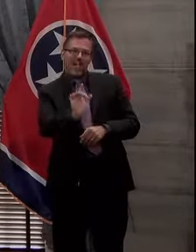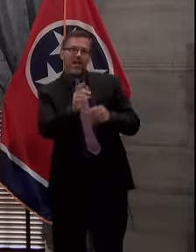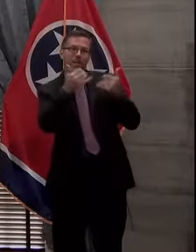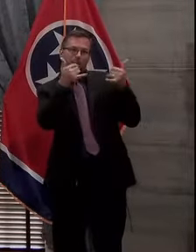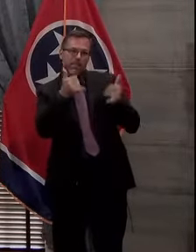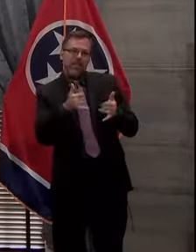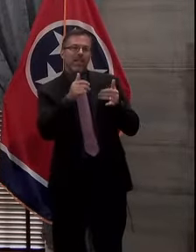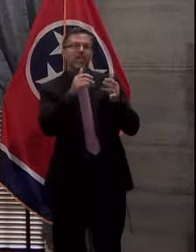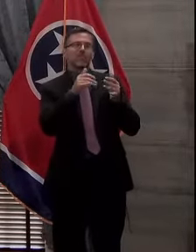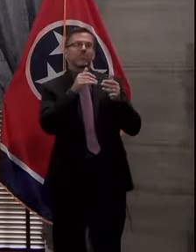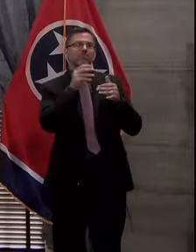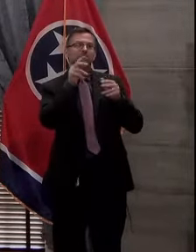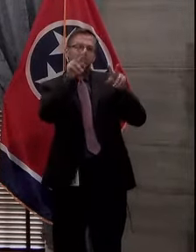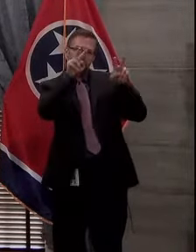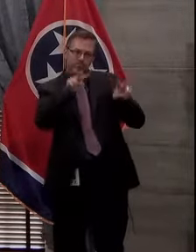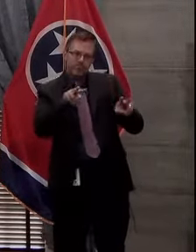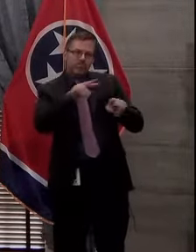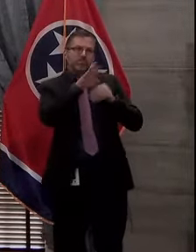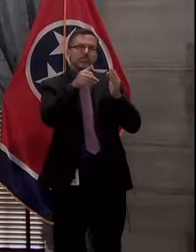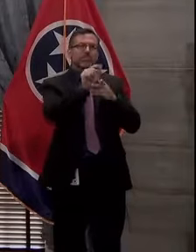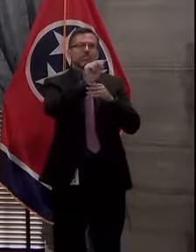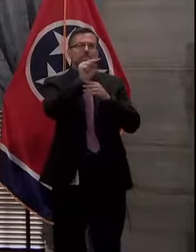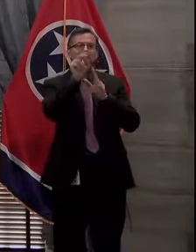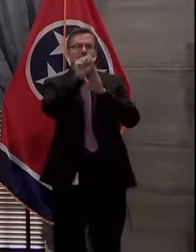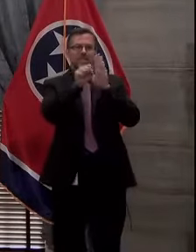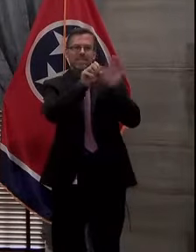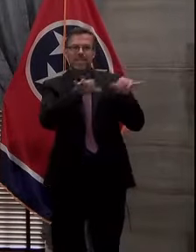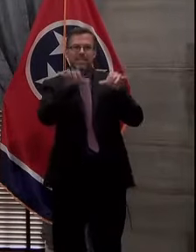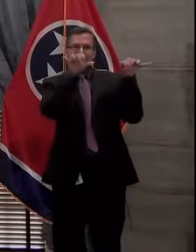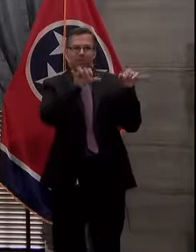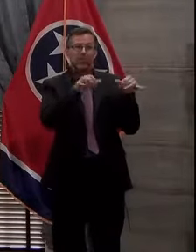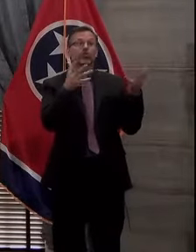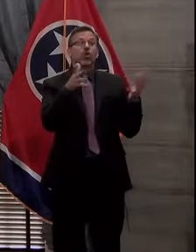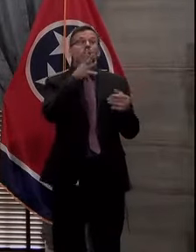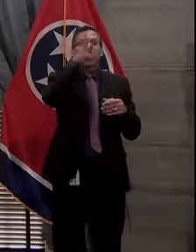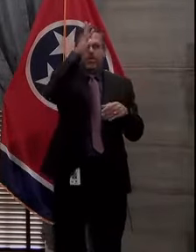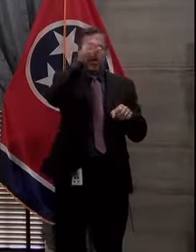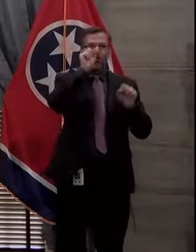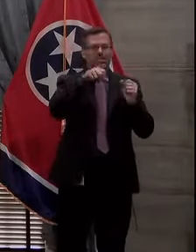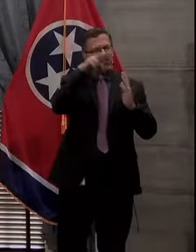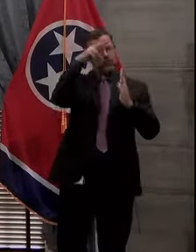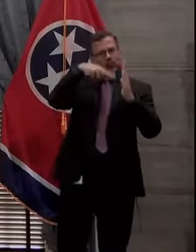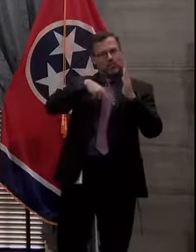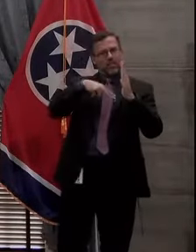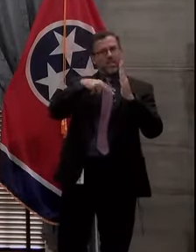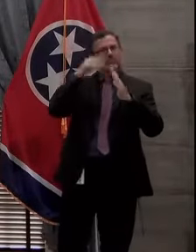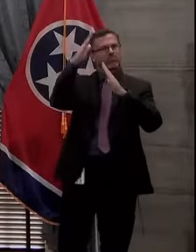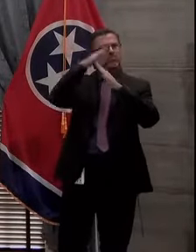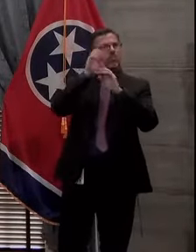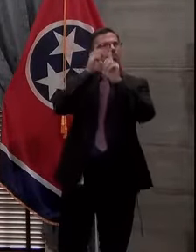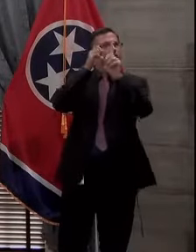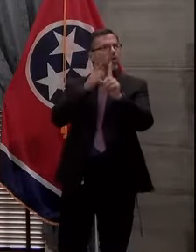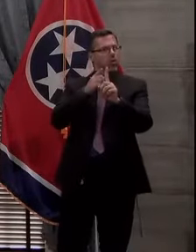state standards for parents to be able to understand what the expectations are with the standards, and then